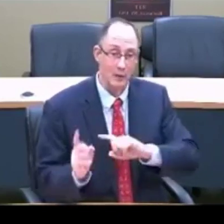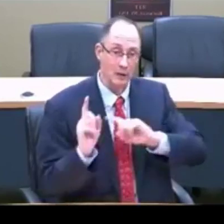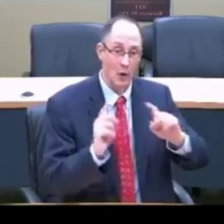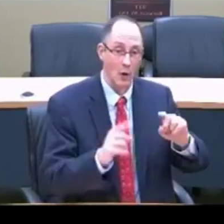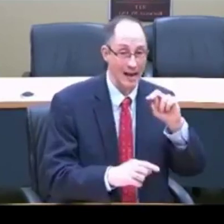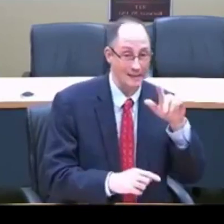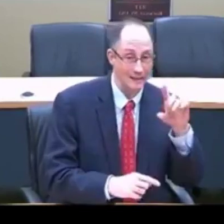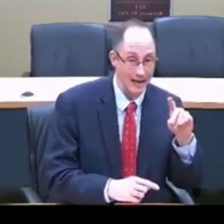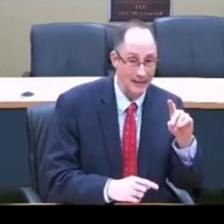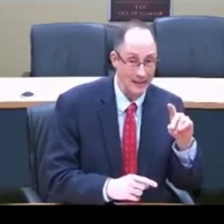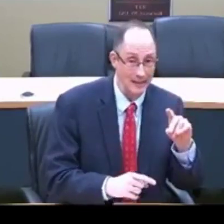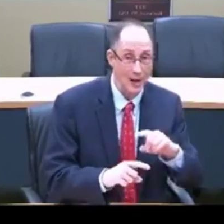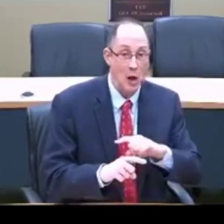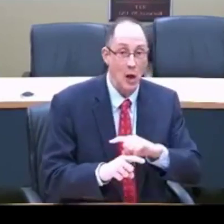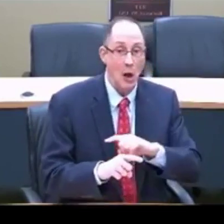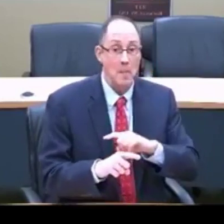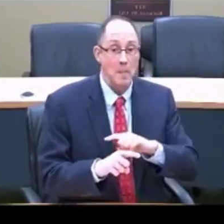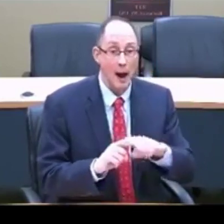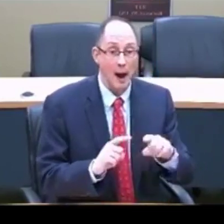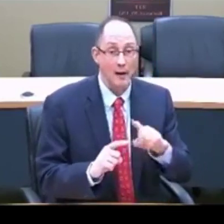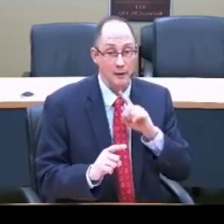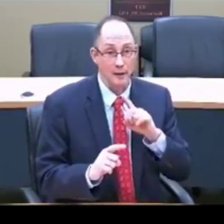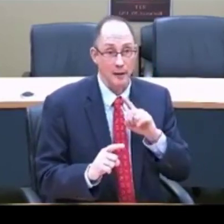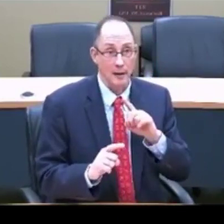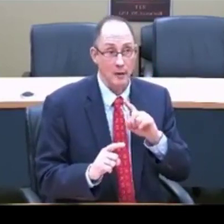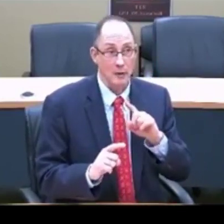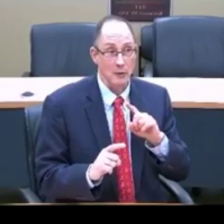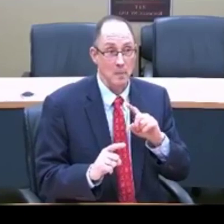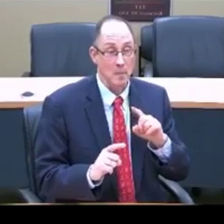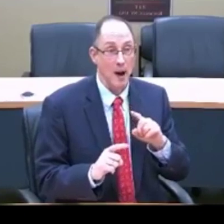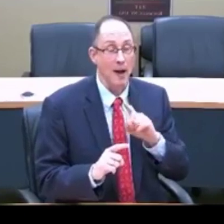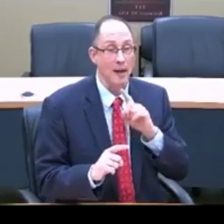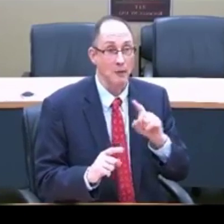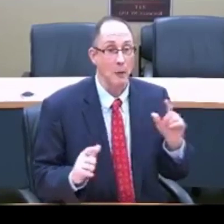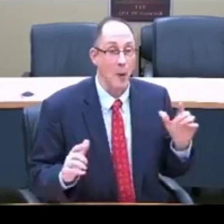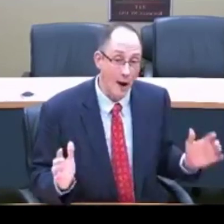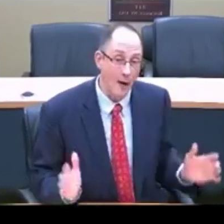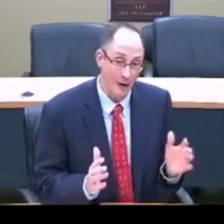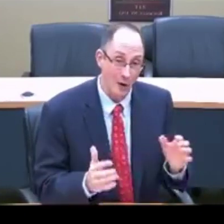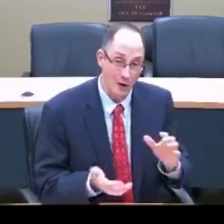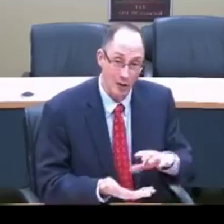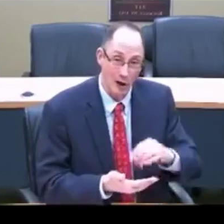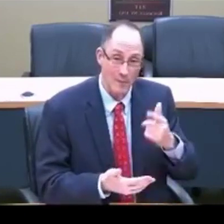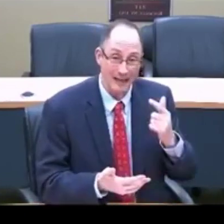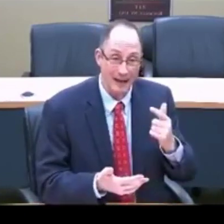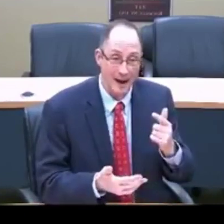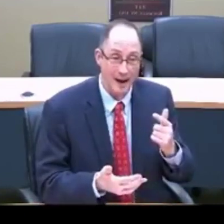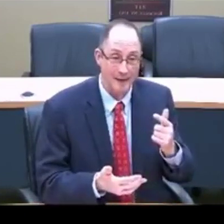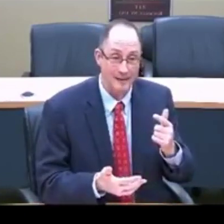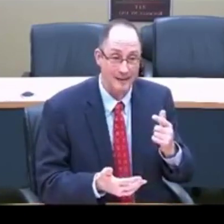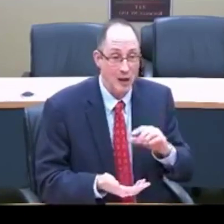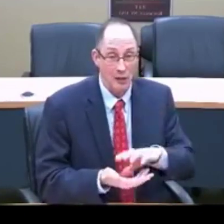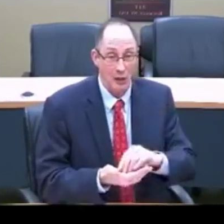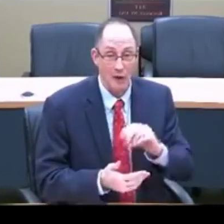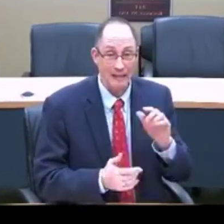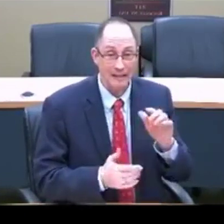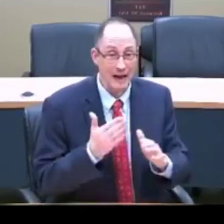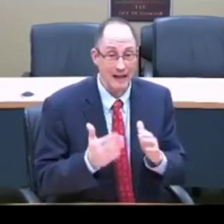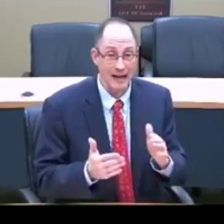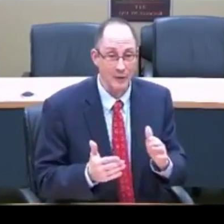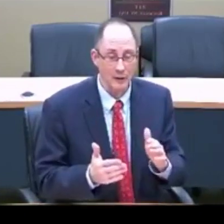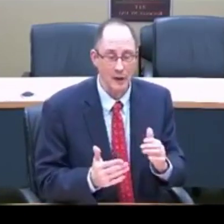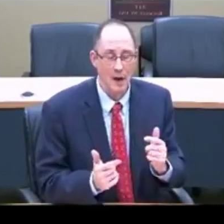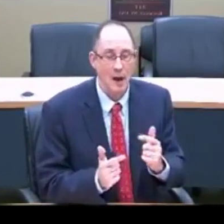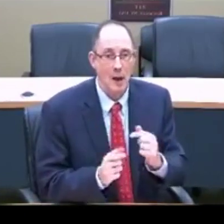language to go to NCHEDI, but, but you are encouraged to learn because learning sign